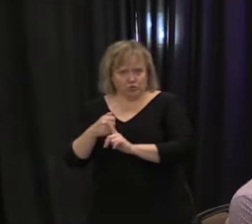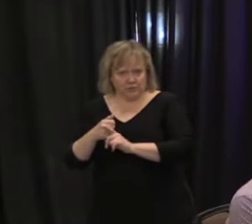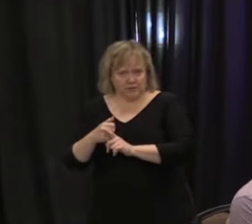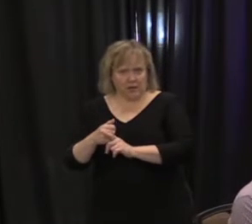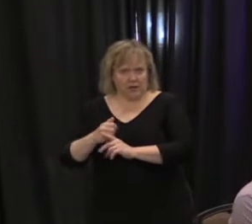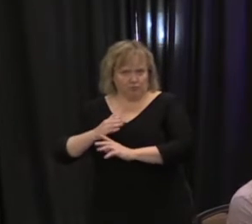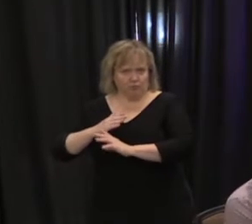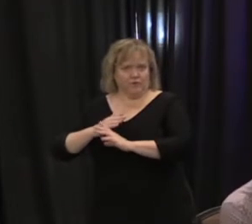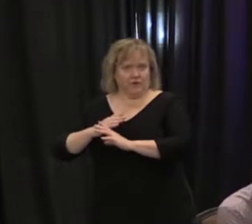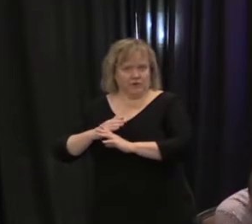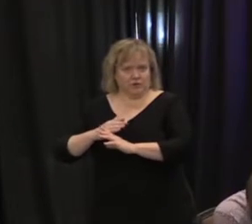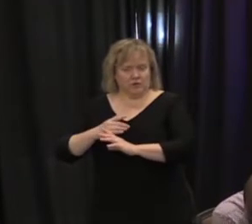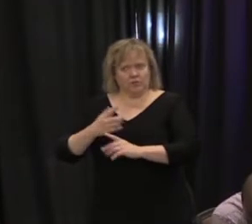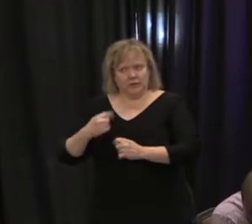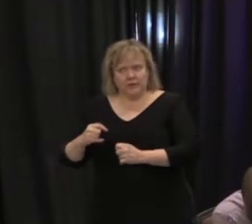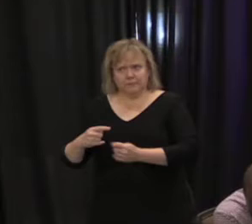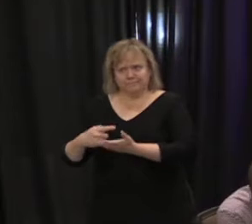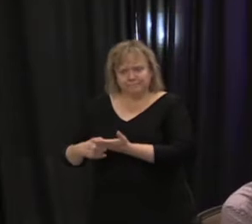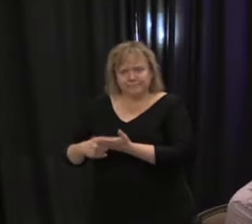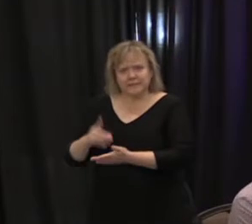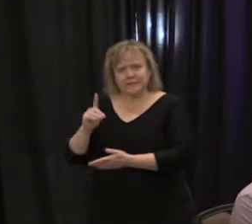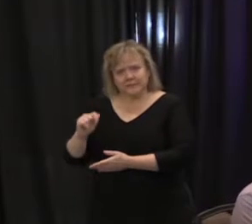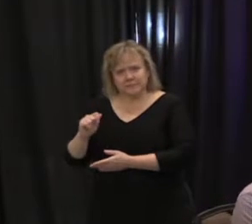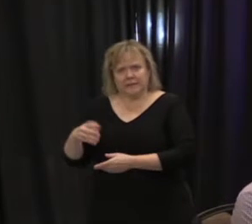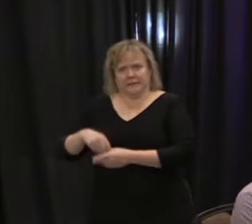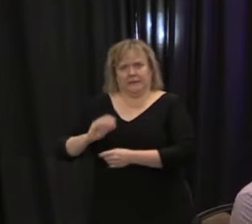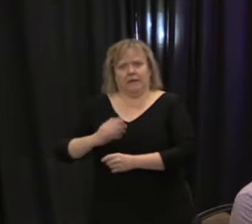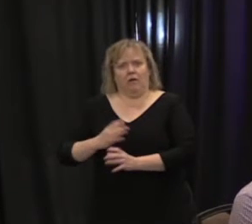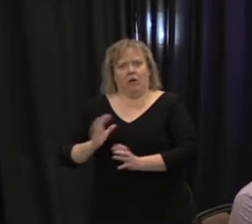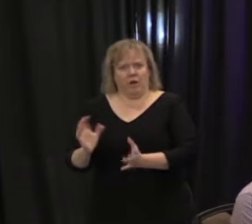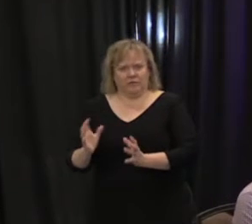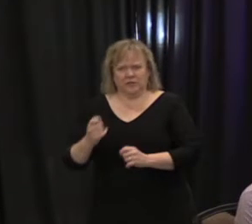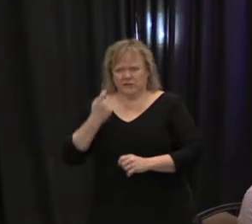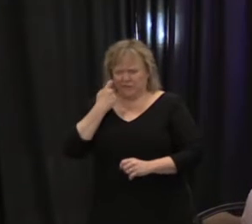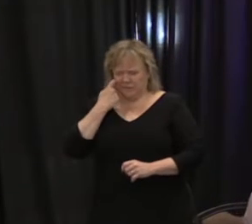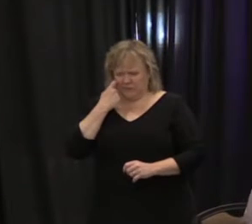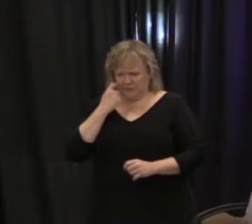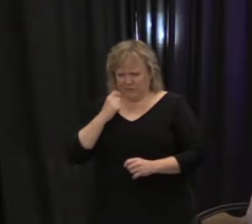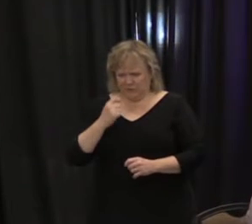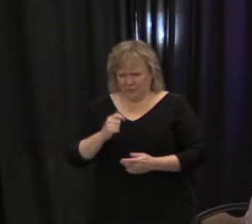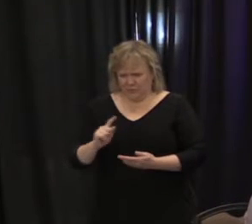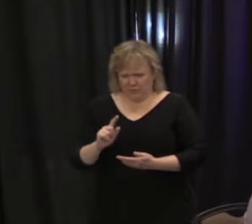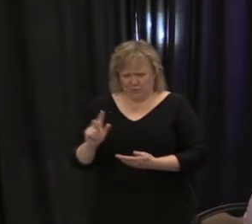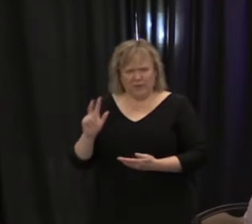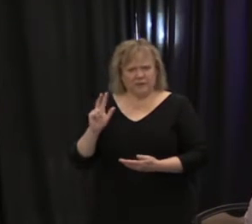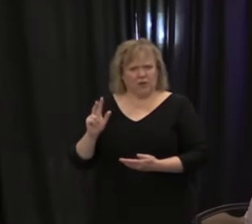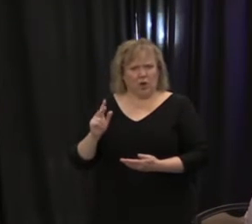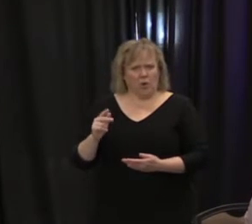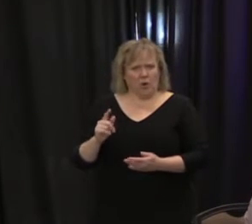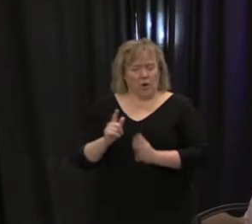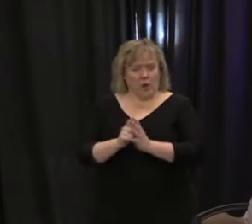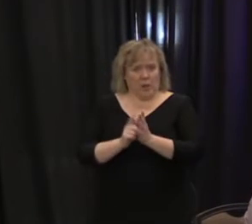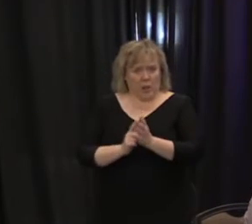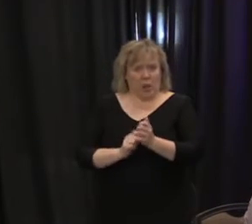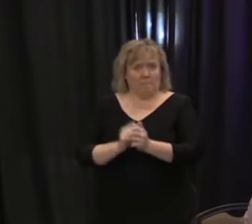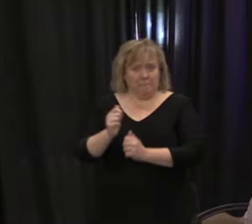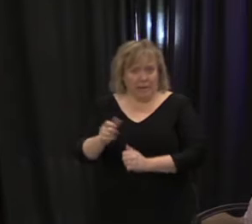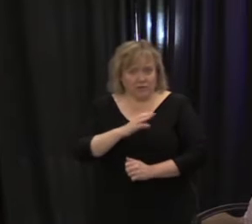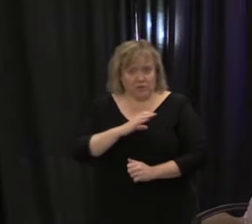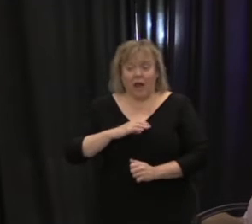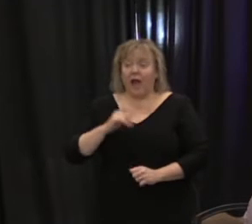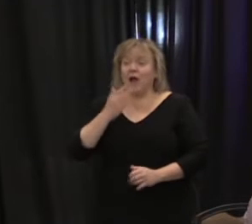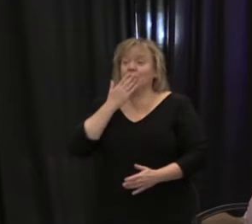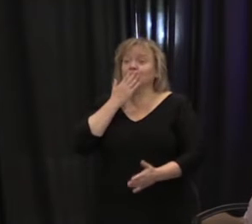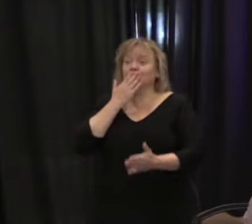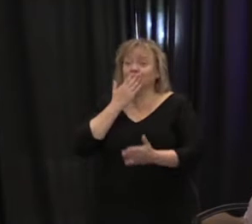conversation. So there was just recently, a couple weeks ago actually, a law passed through Congress and actually signed. We actually got a